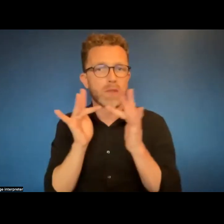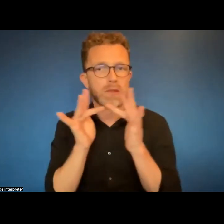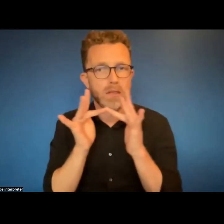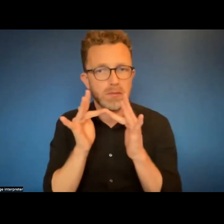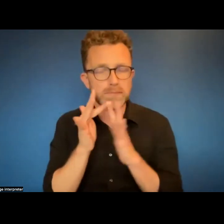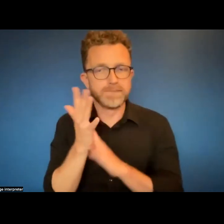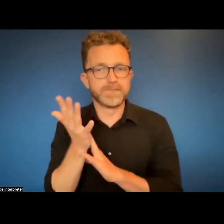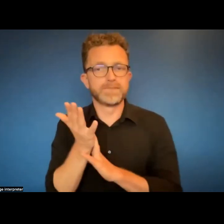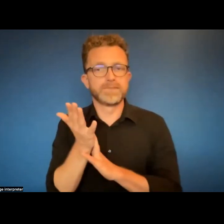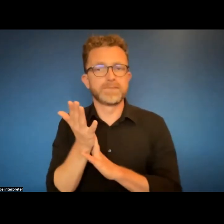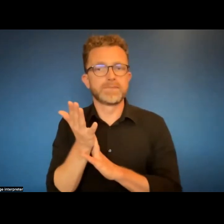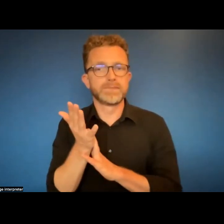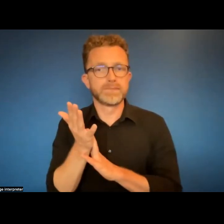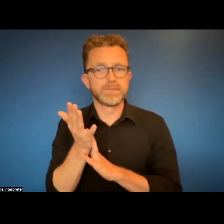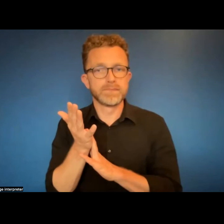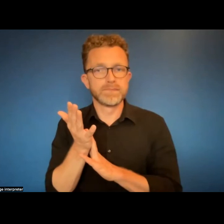So